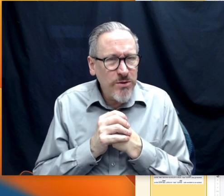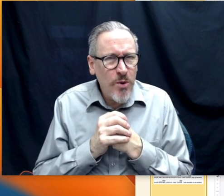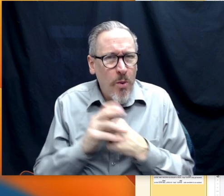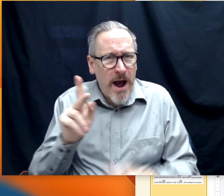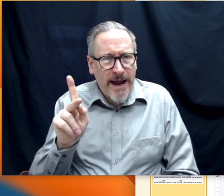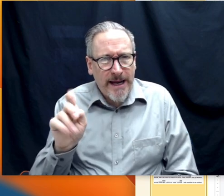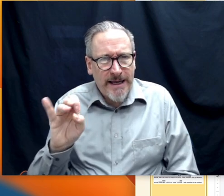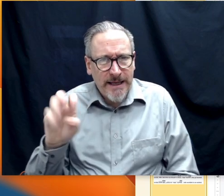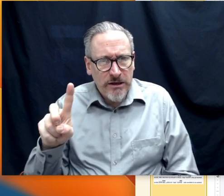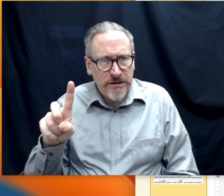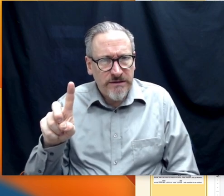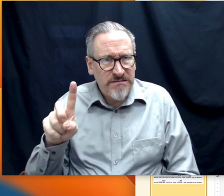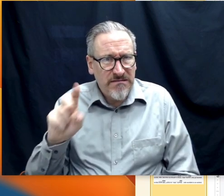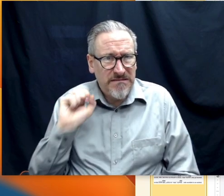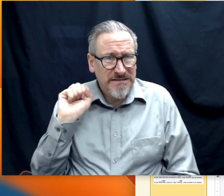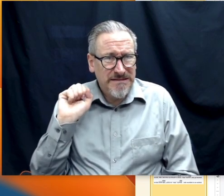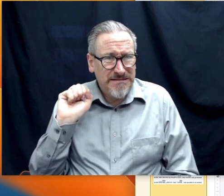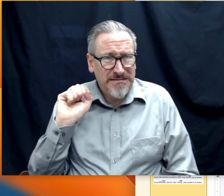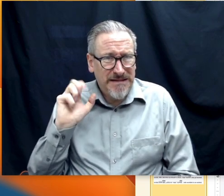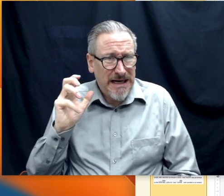I don't know why killed.